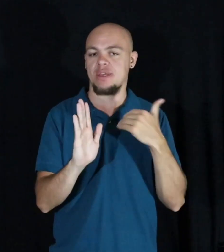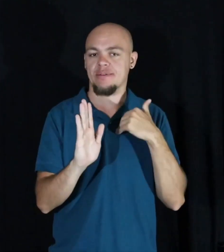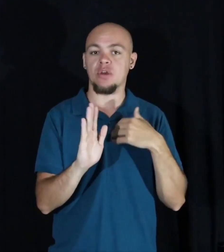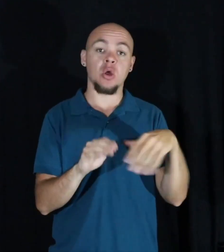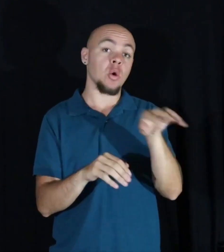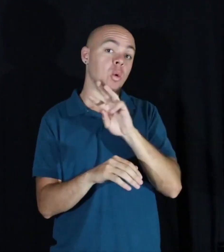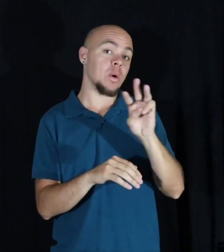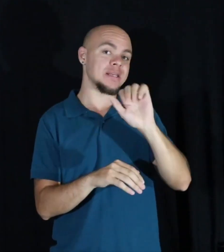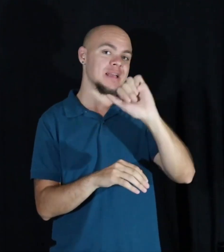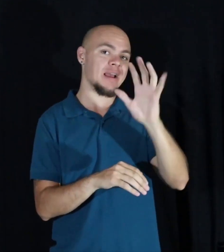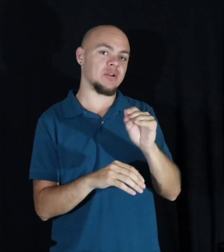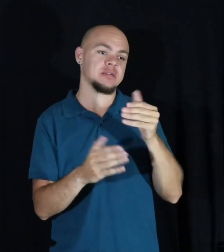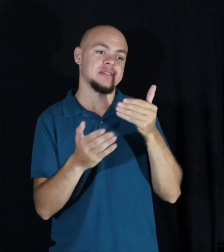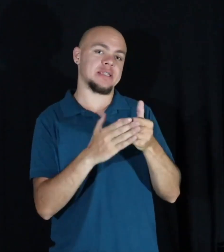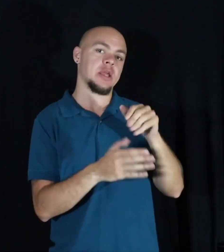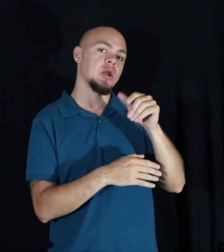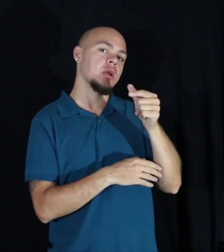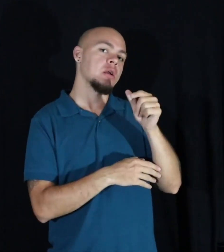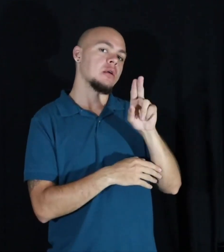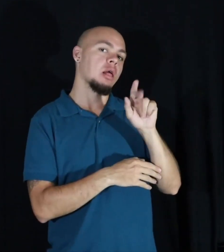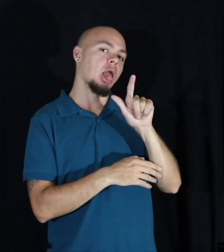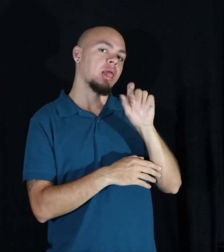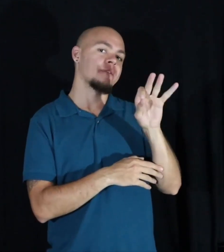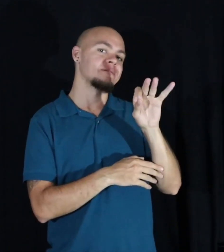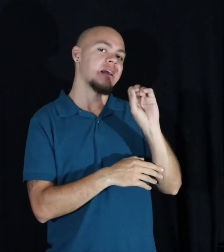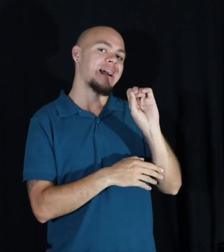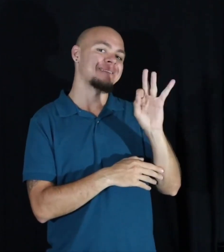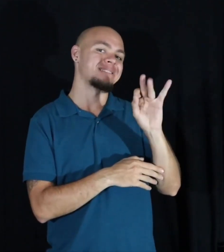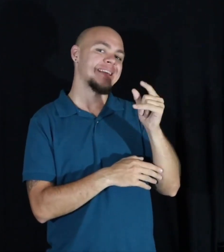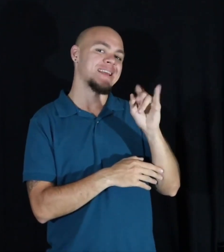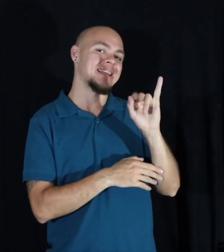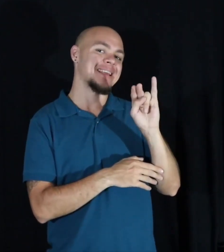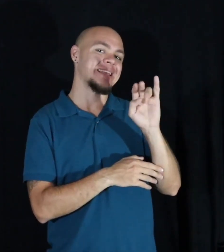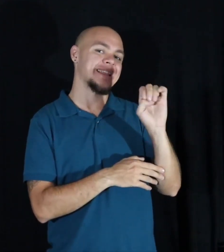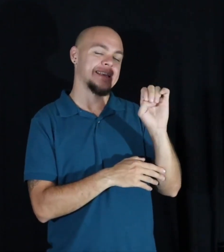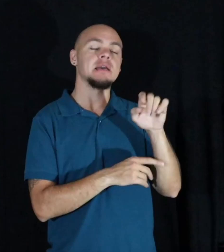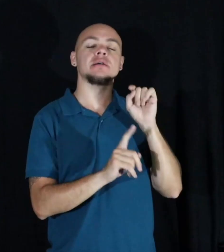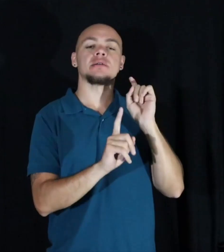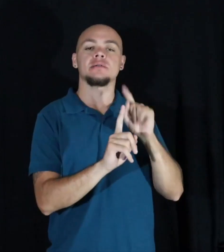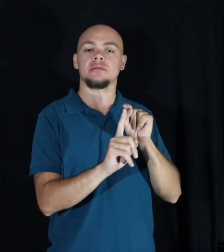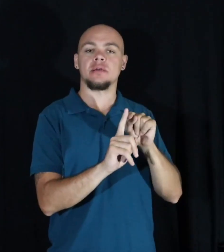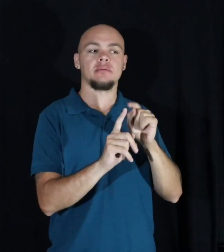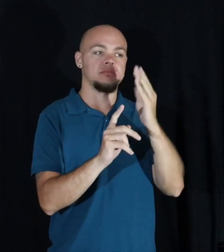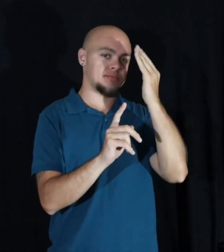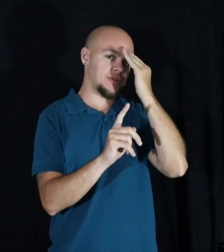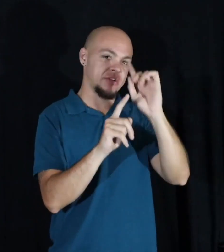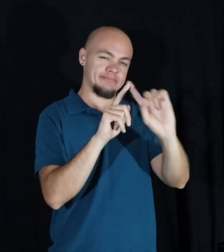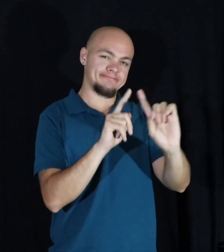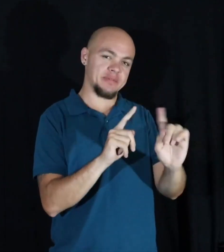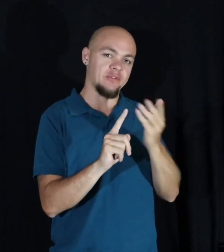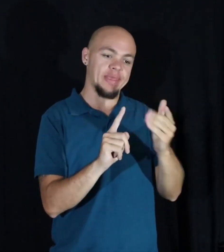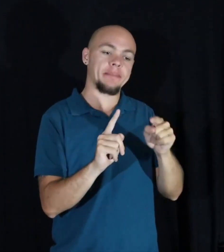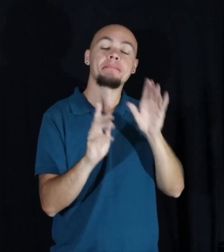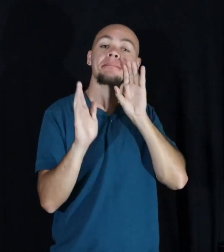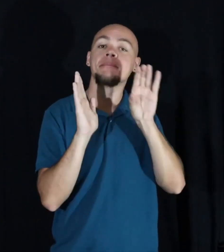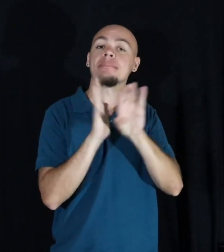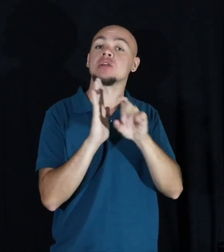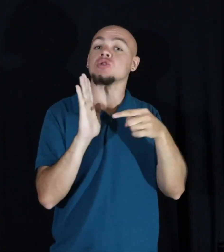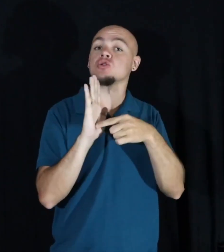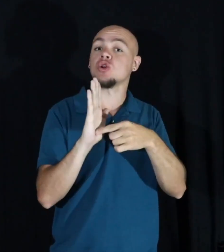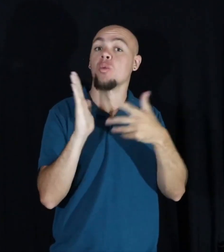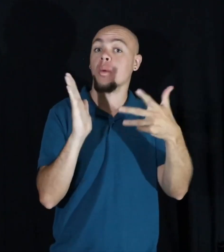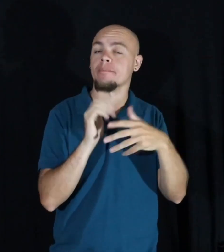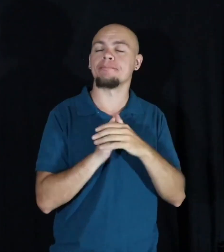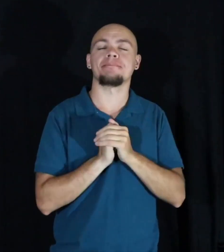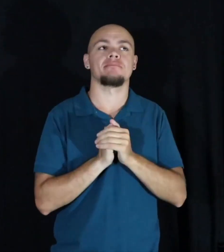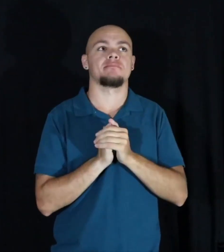African countries on the Gulf of Guinea, and it is known for so many different things. The next couple pictures that you can see, they show a lot of, like, I would